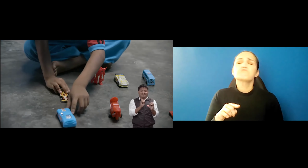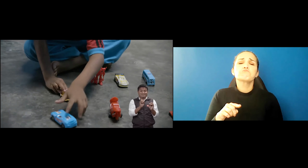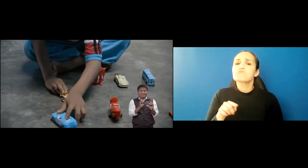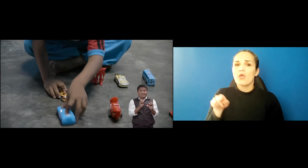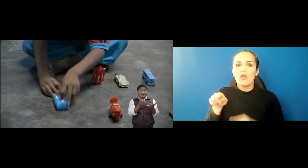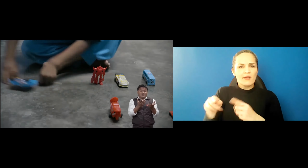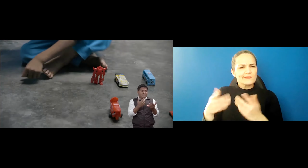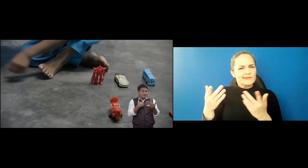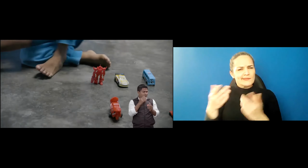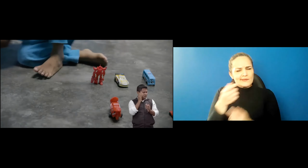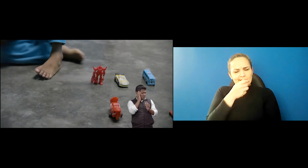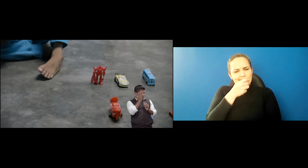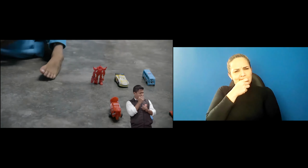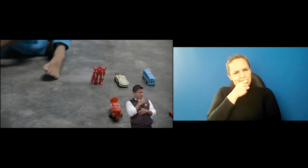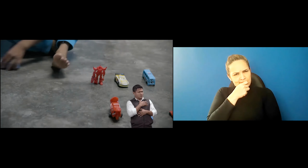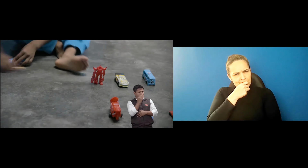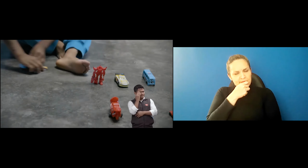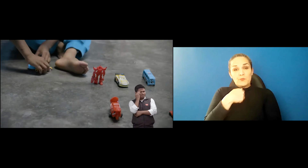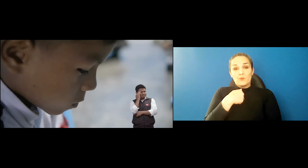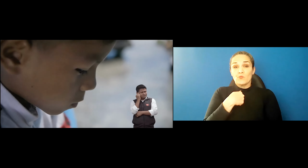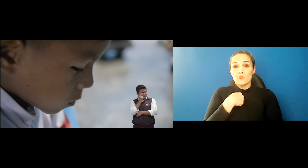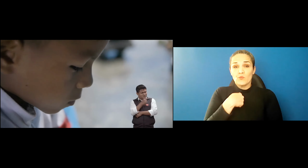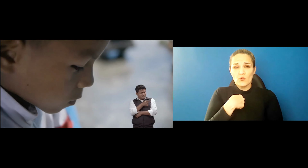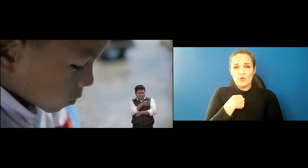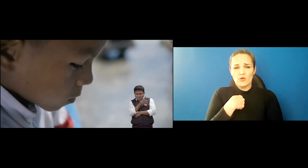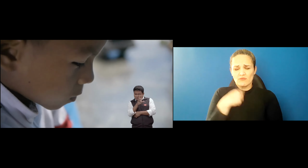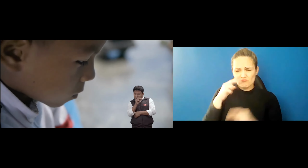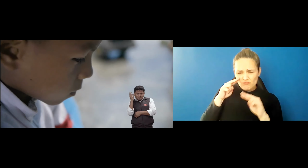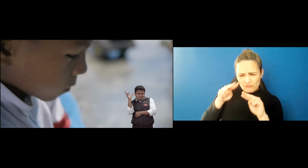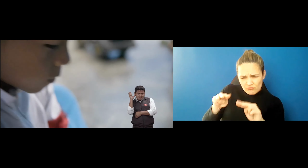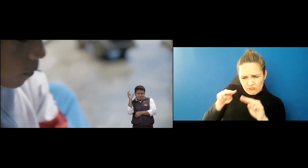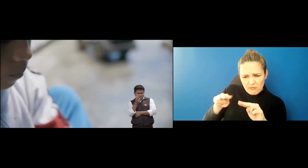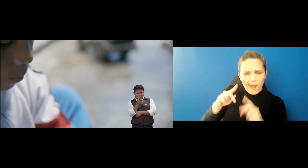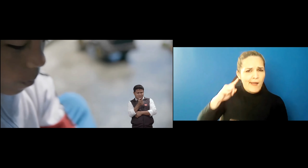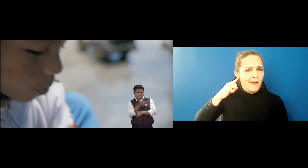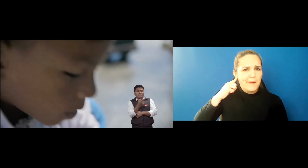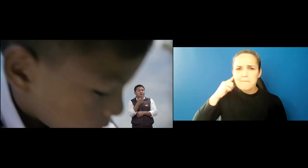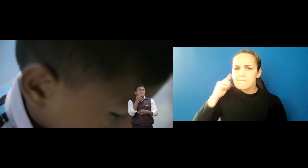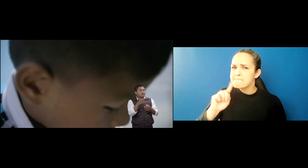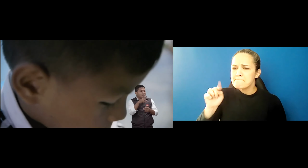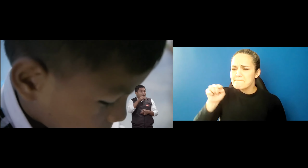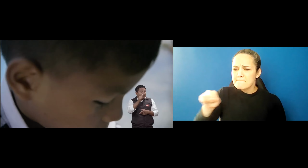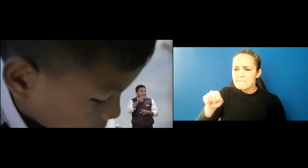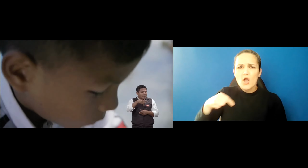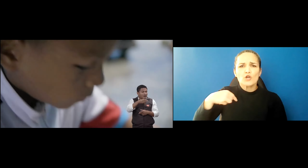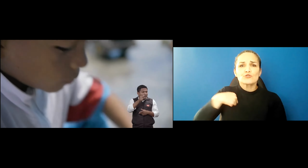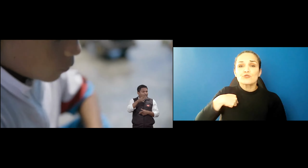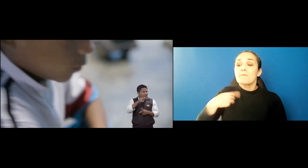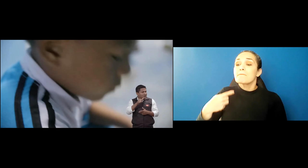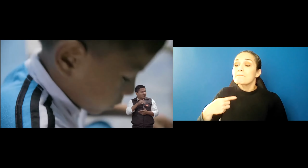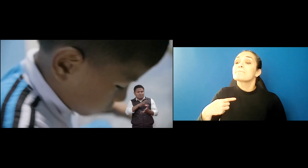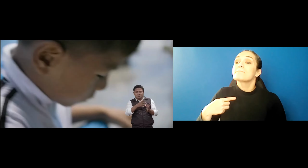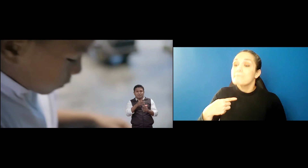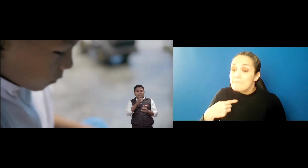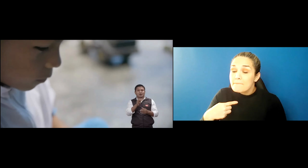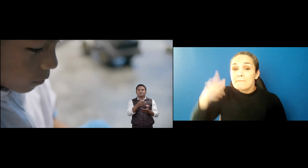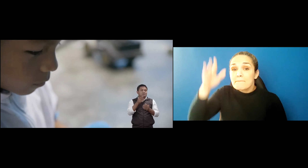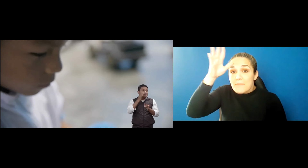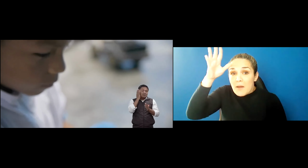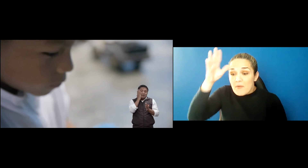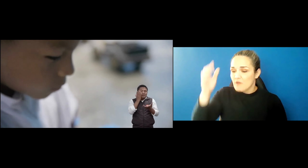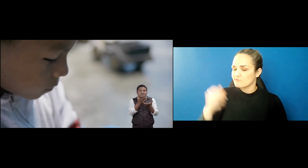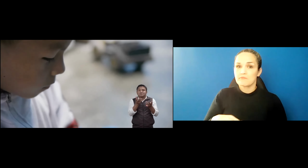him to get a toy, but he wouldn't answer. And I would often tell him